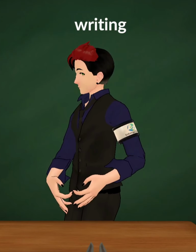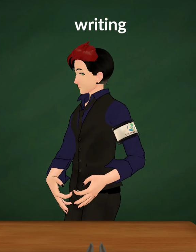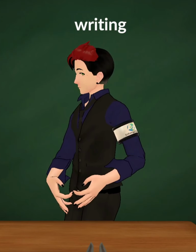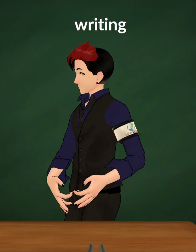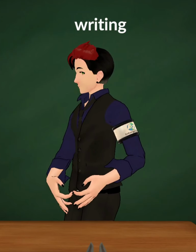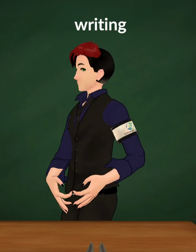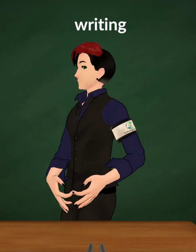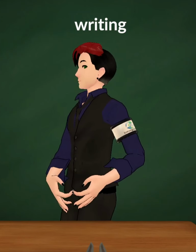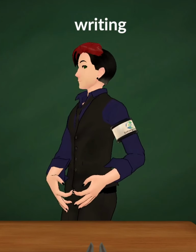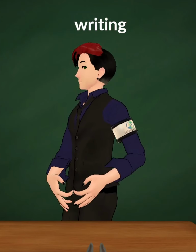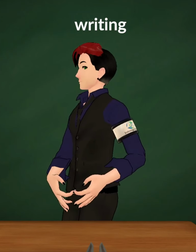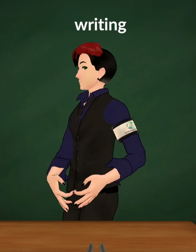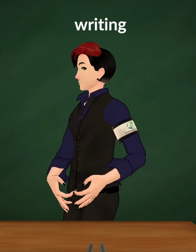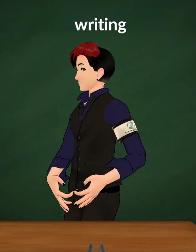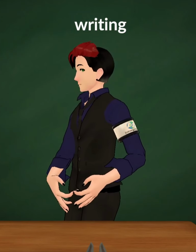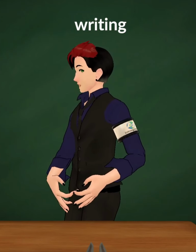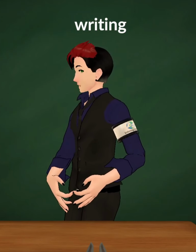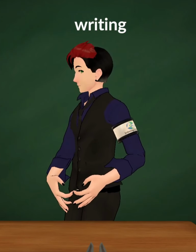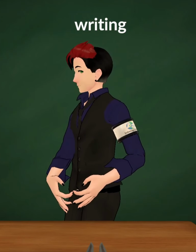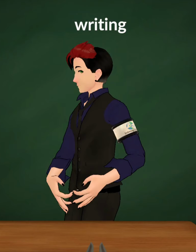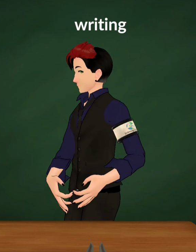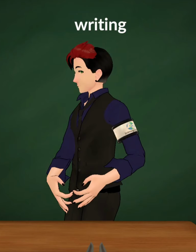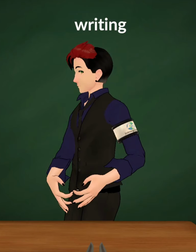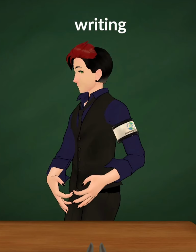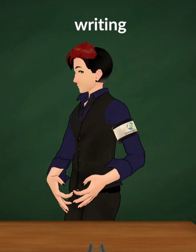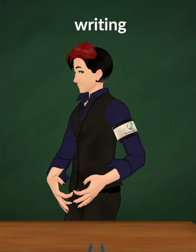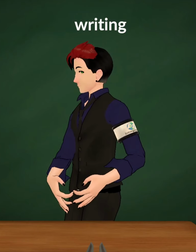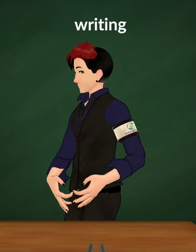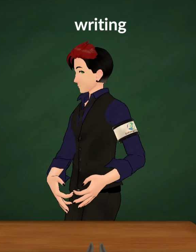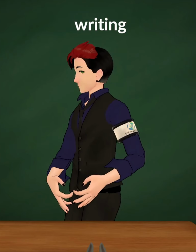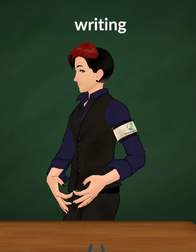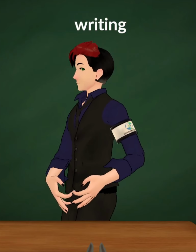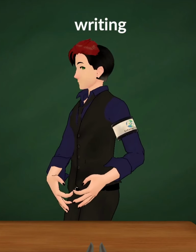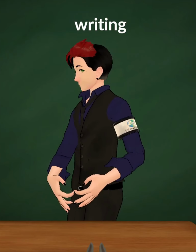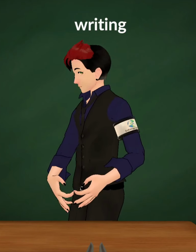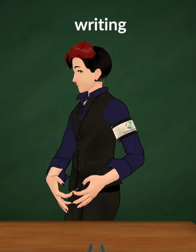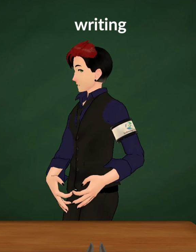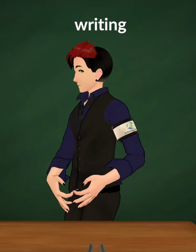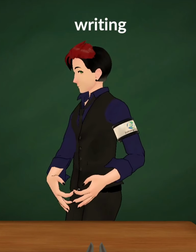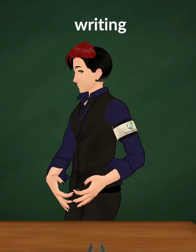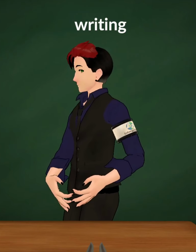Okay. Mm-hmm.